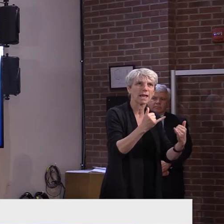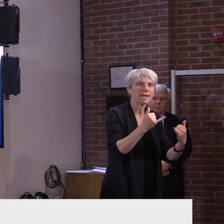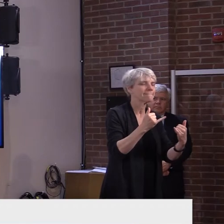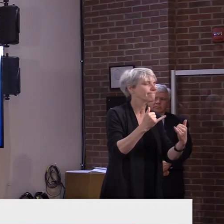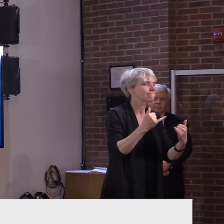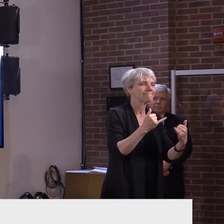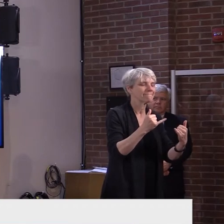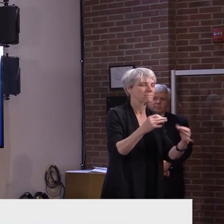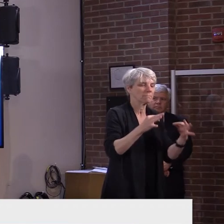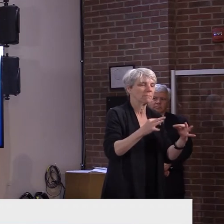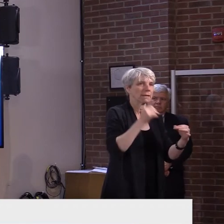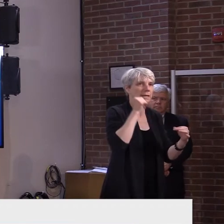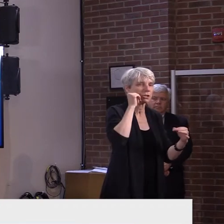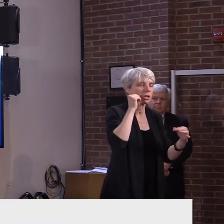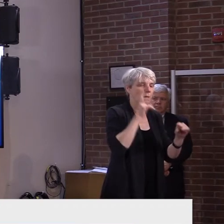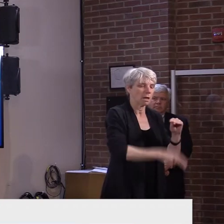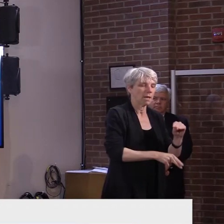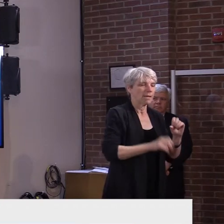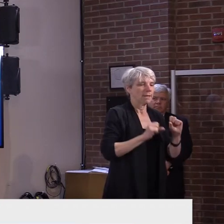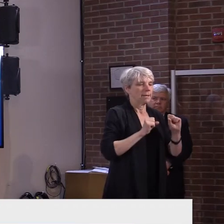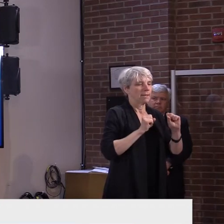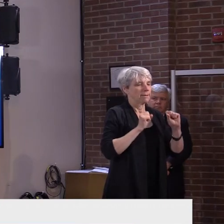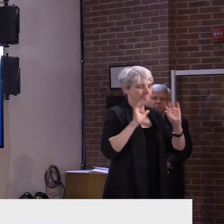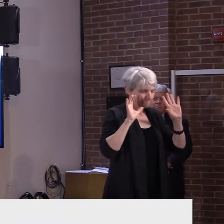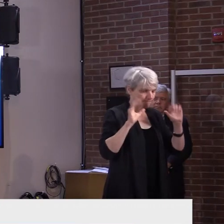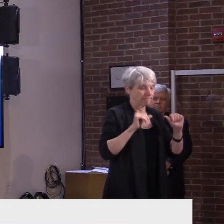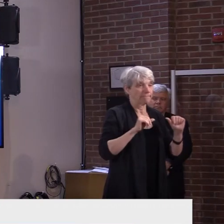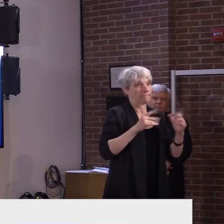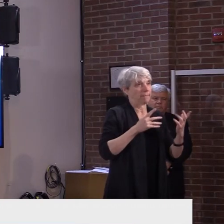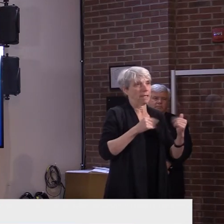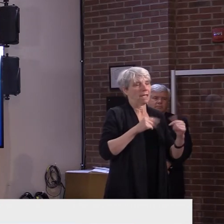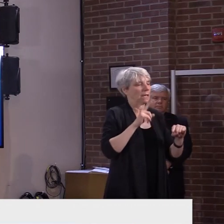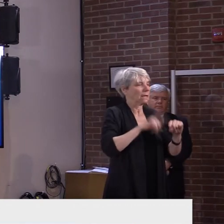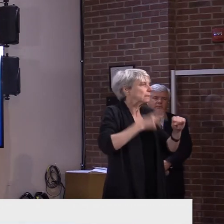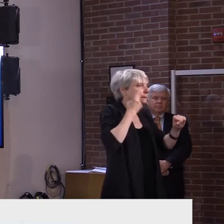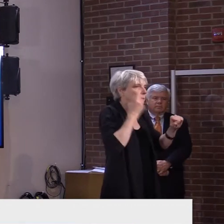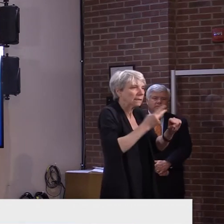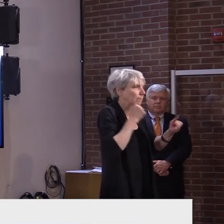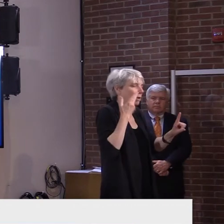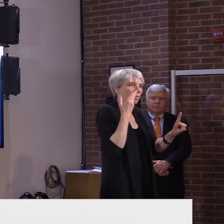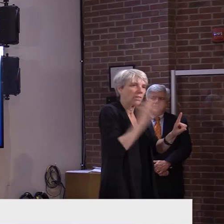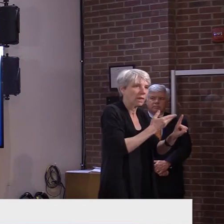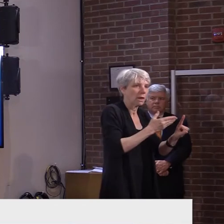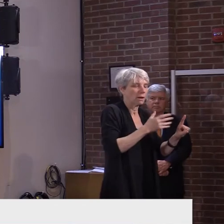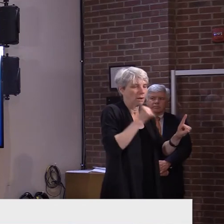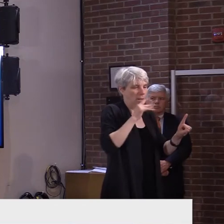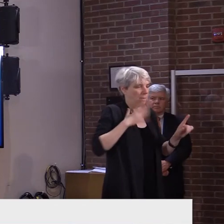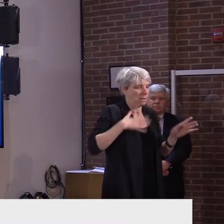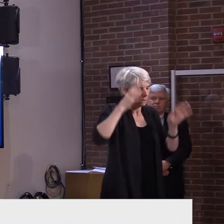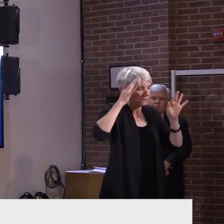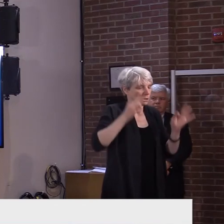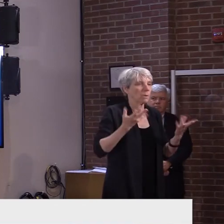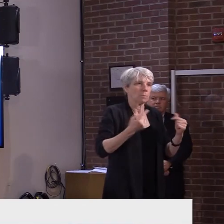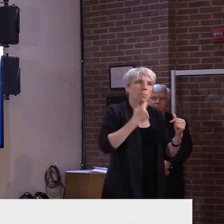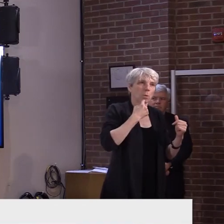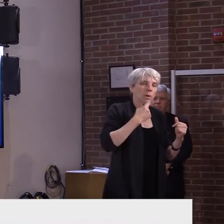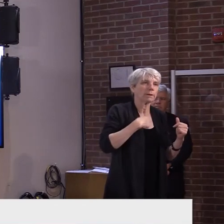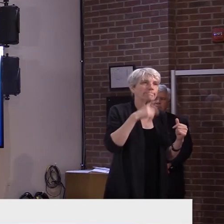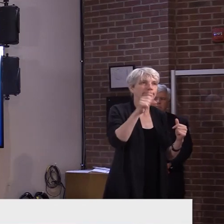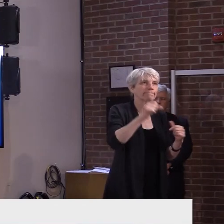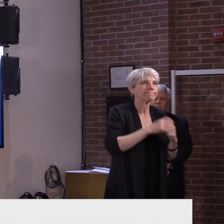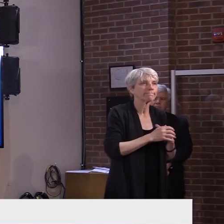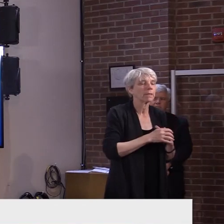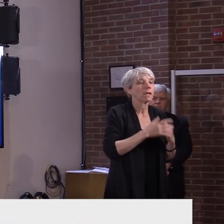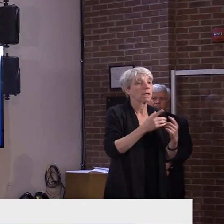back and give my opinion, but I think it's just unfortunate to leave those who've helped us as well as those